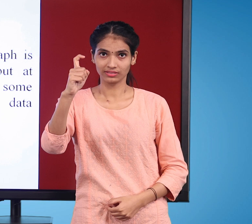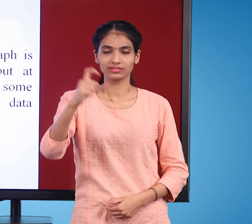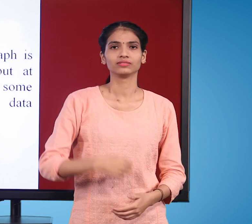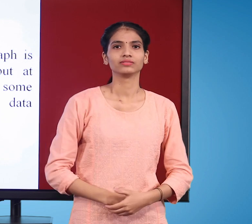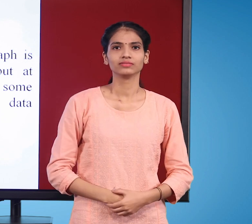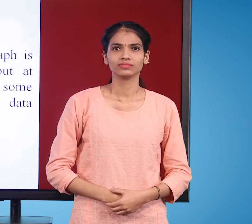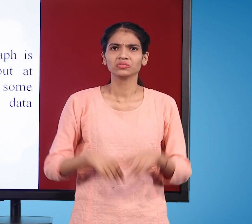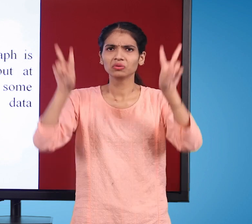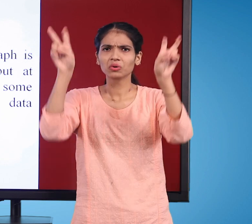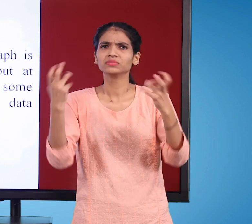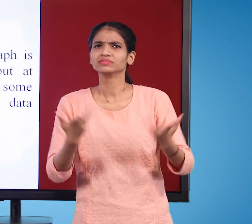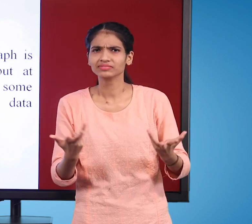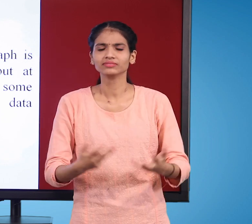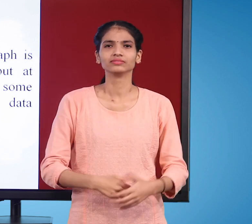(9.7) A bar graph.